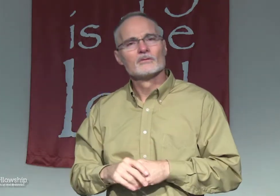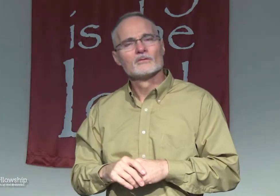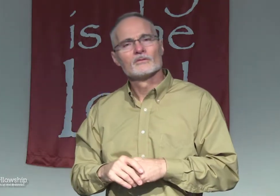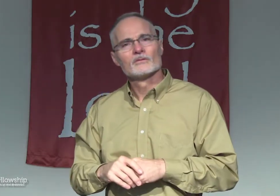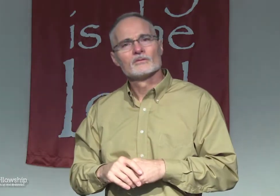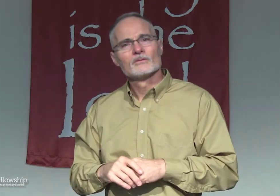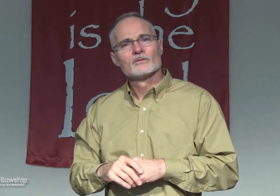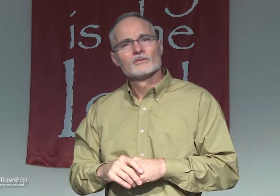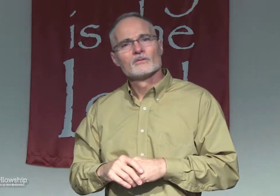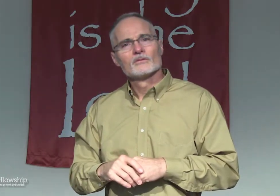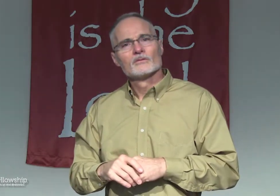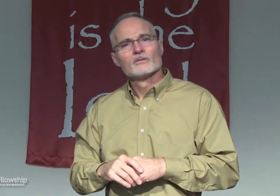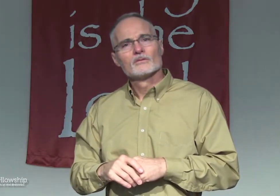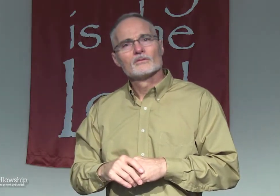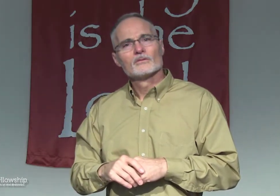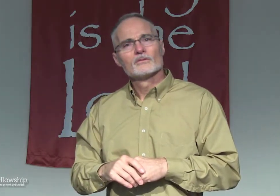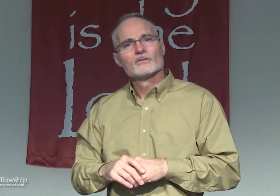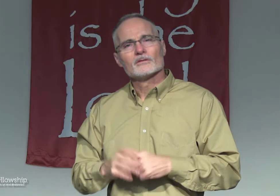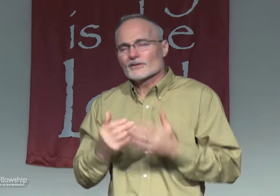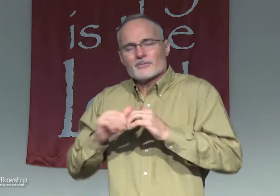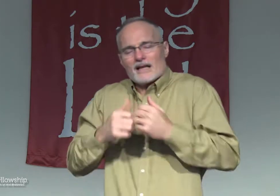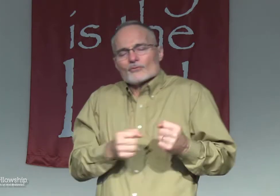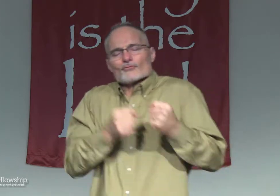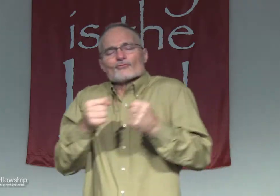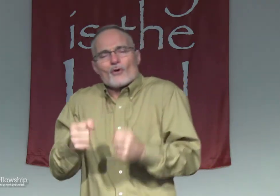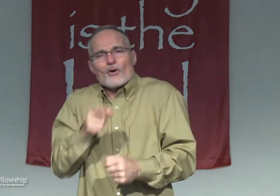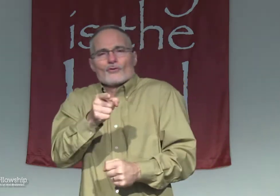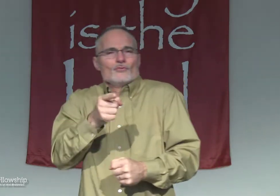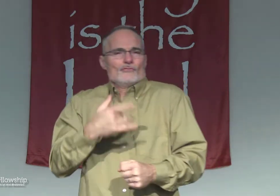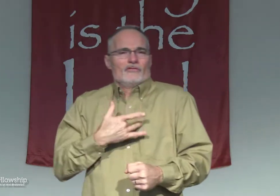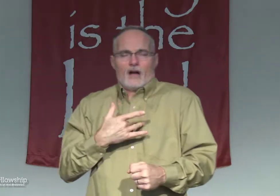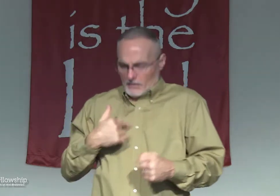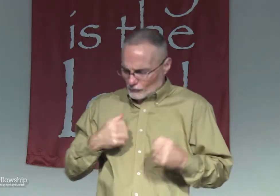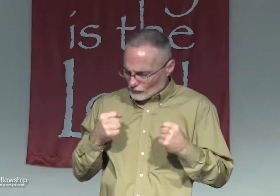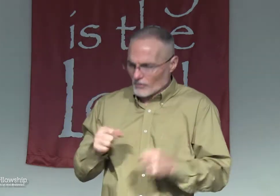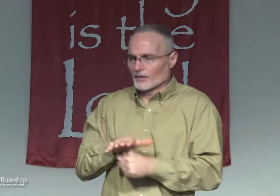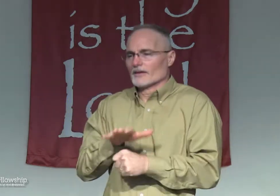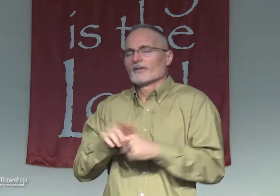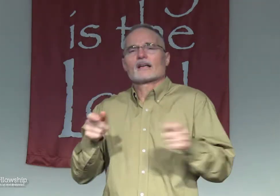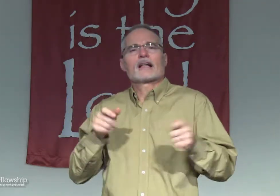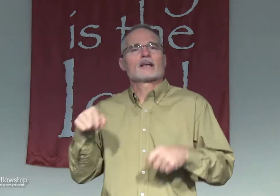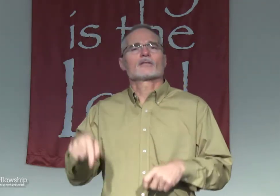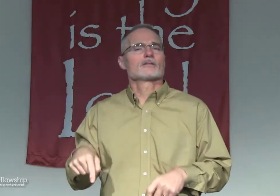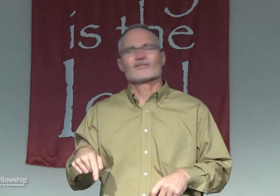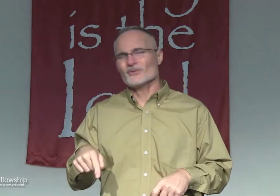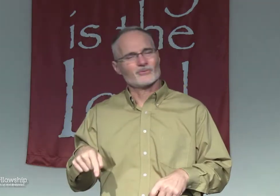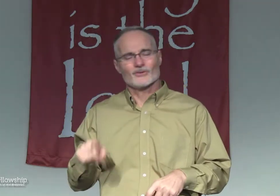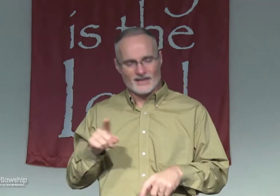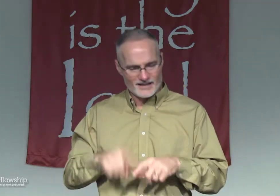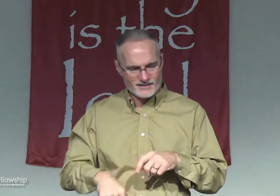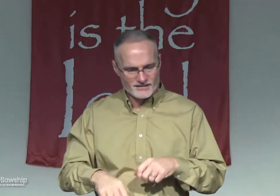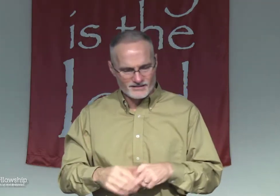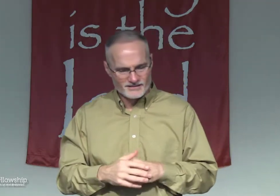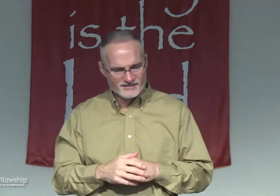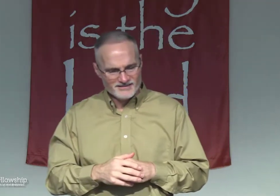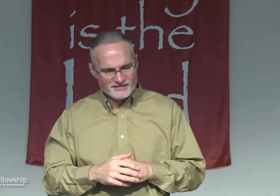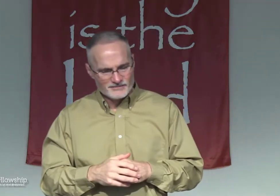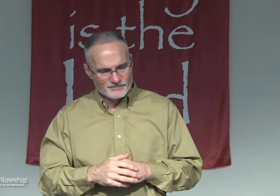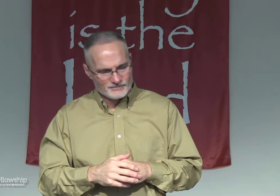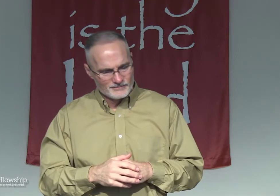It's impossible to win that battle alone. It doesn't matter how strong you feel, how strong you think you